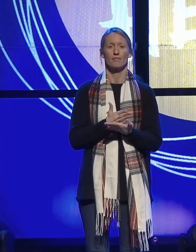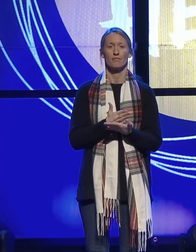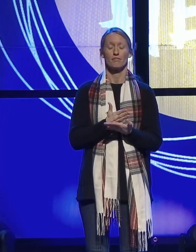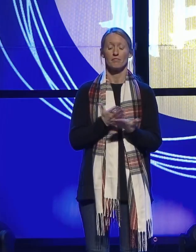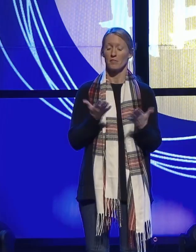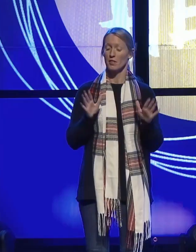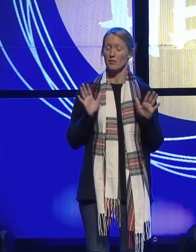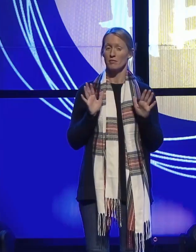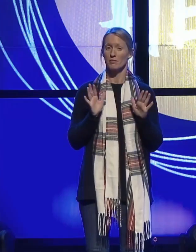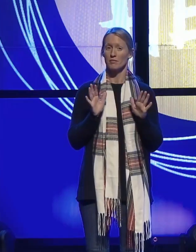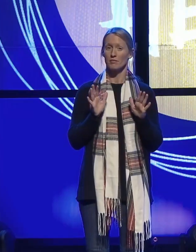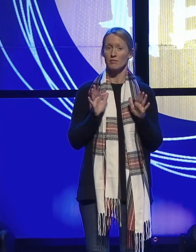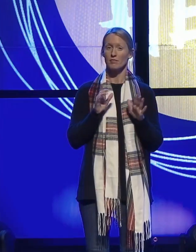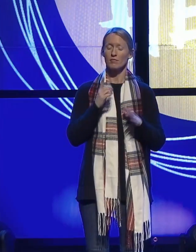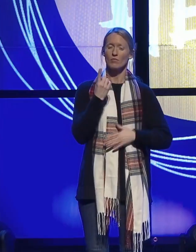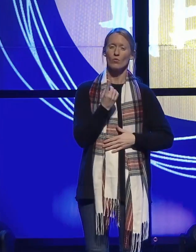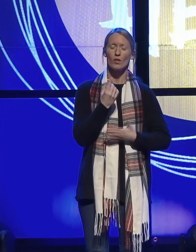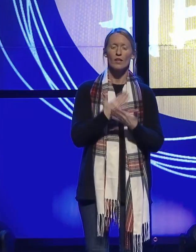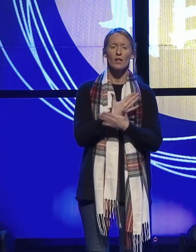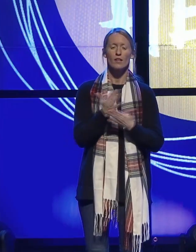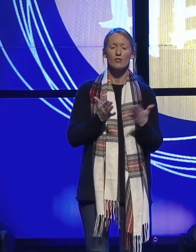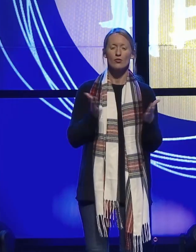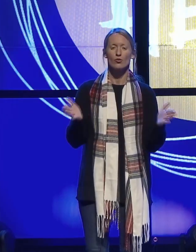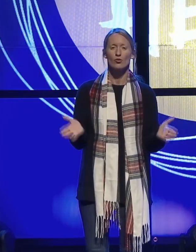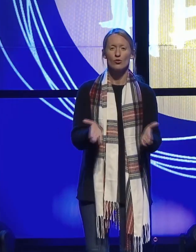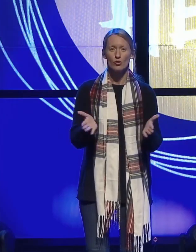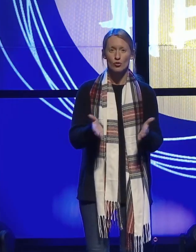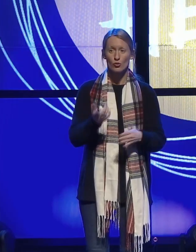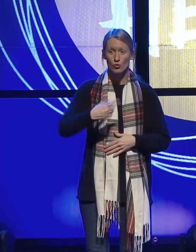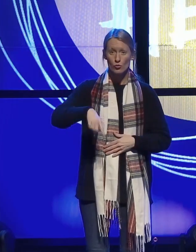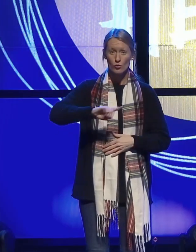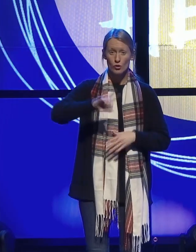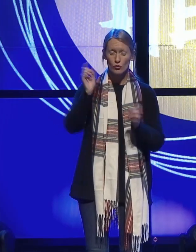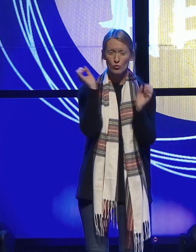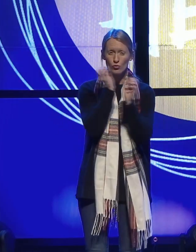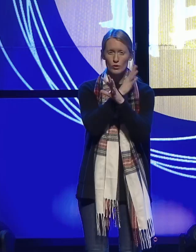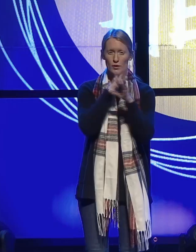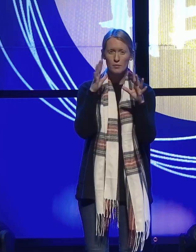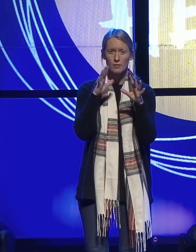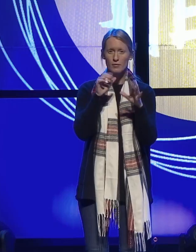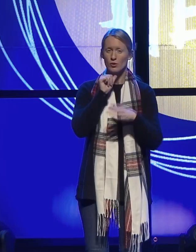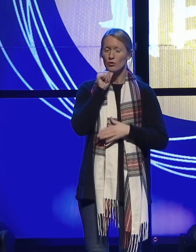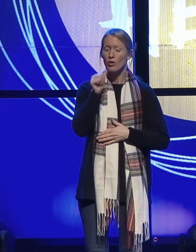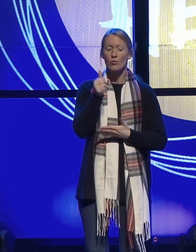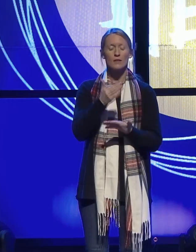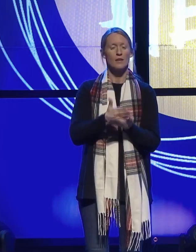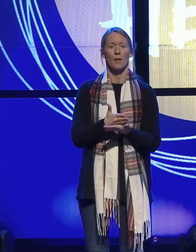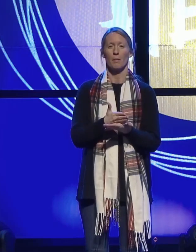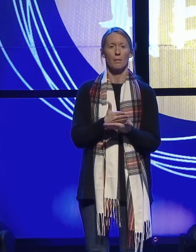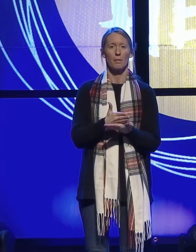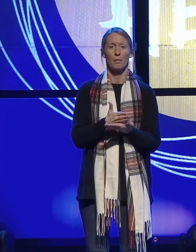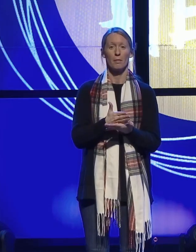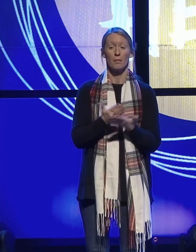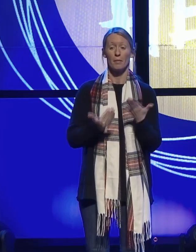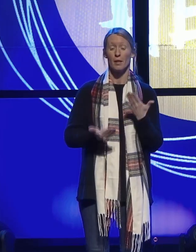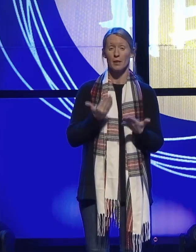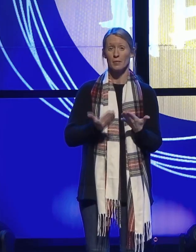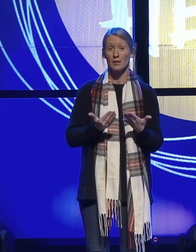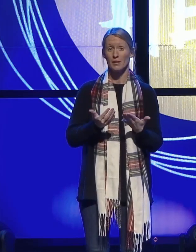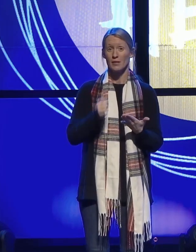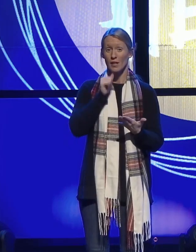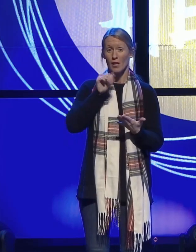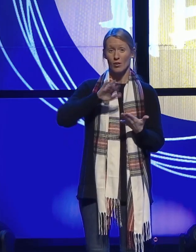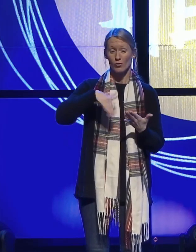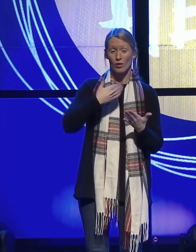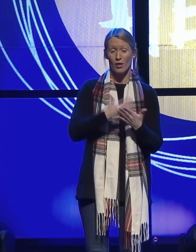don't stop. If there's one thing I could just encourage you with your dreams, is just don't stop. You might not get where you